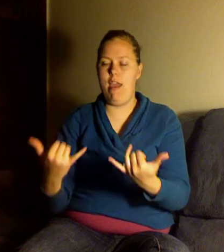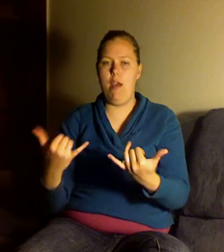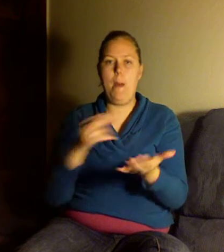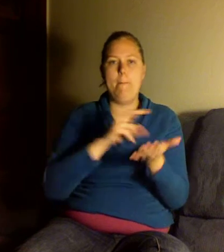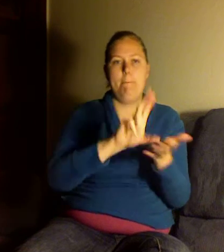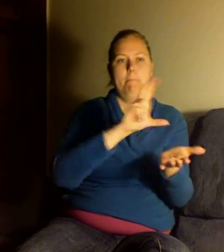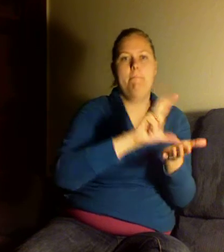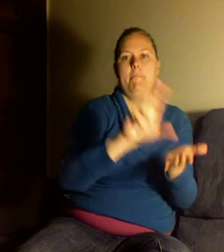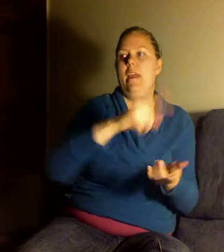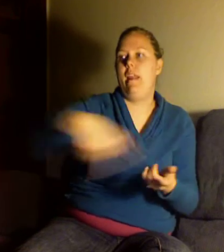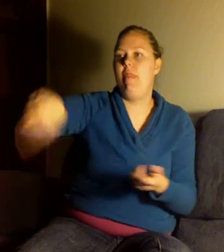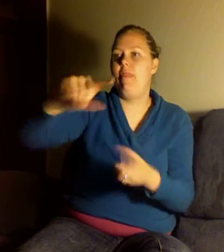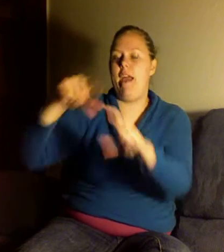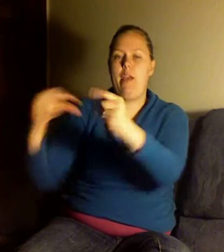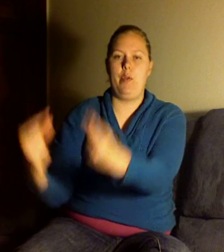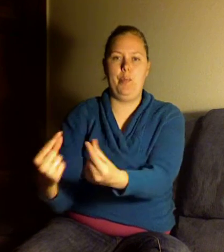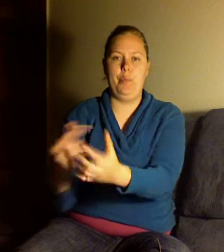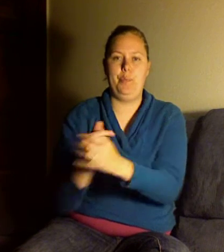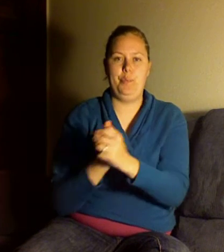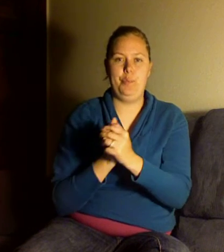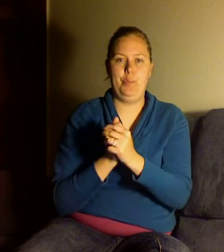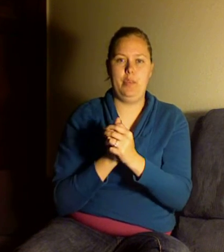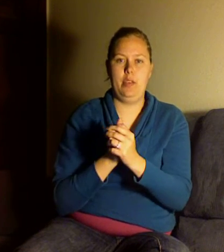You have all of the current workers paying their FICA taxes.